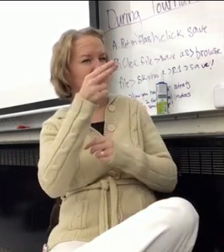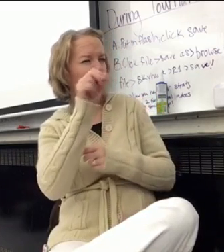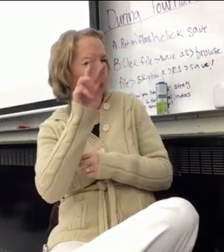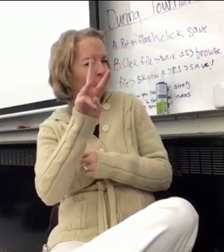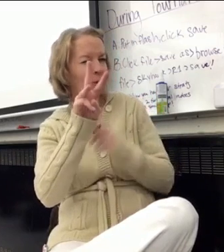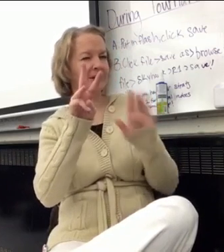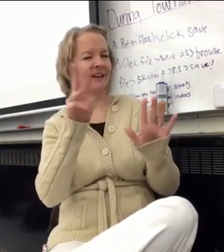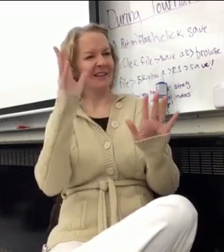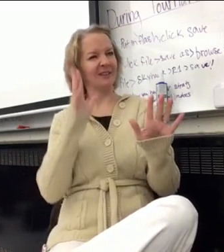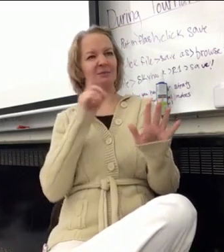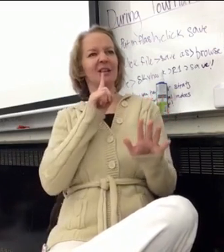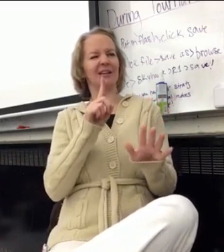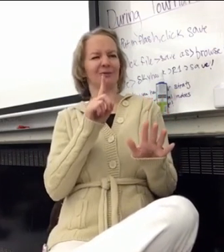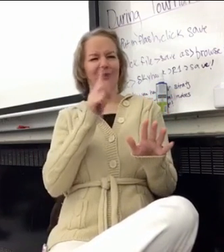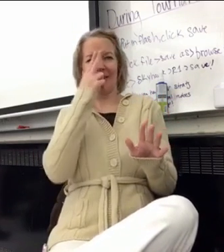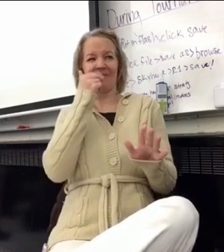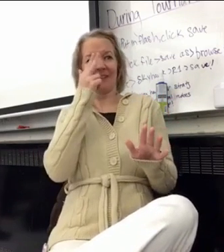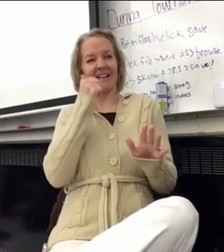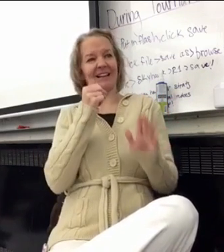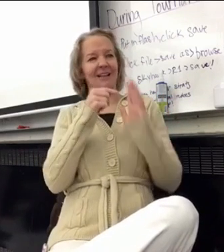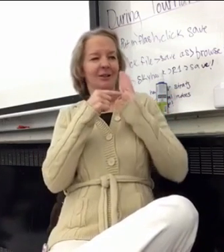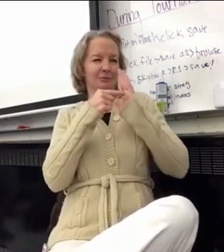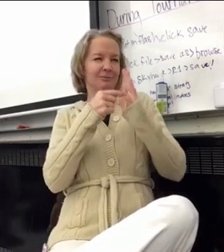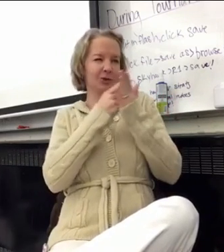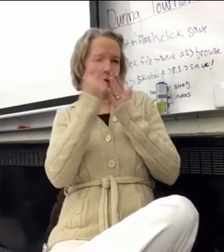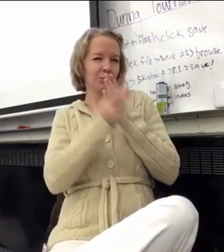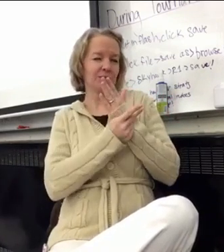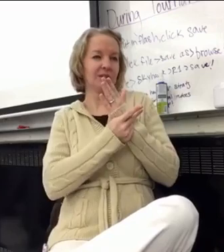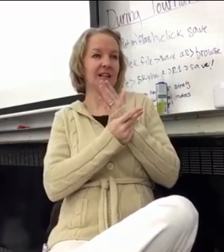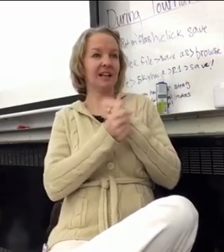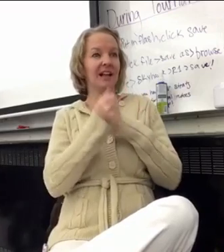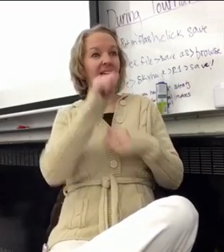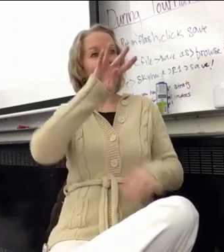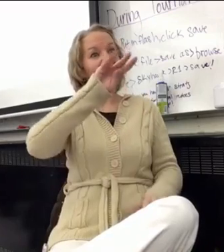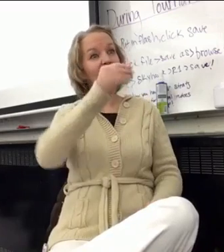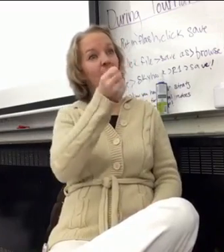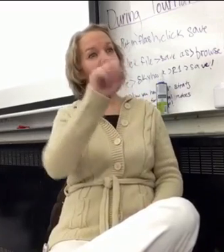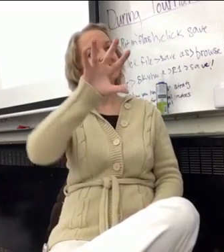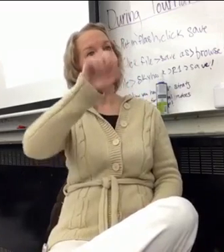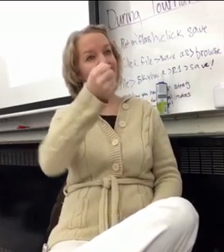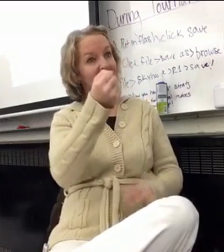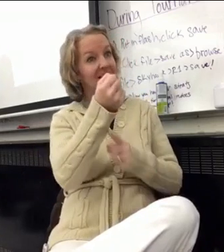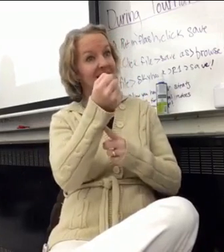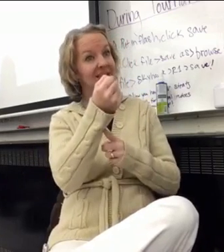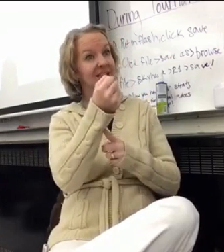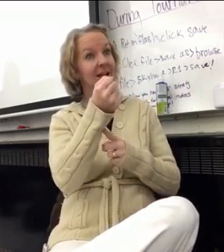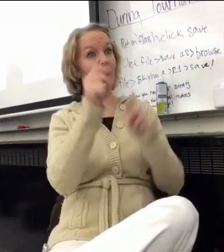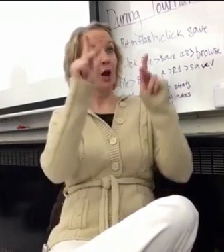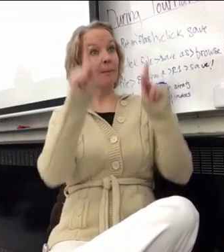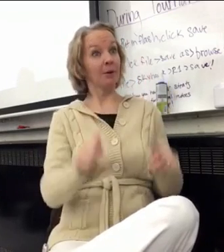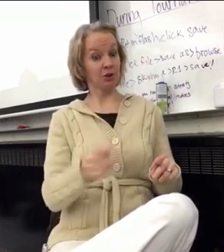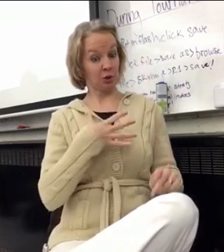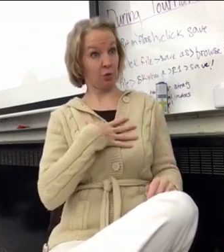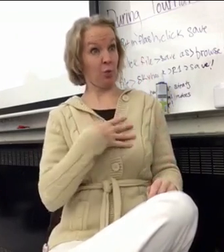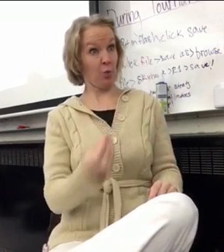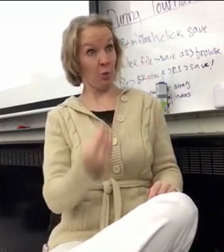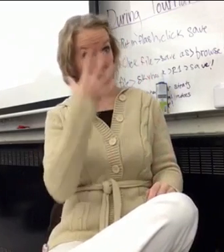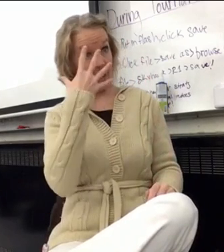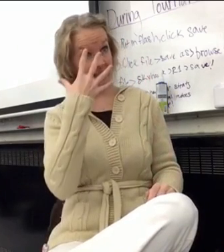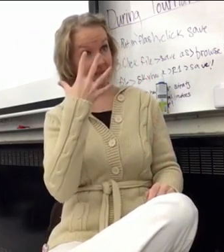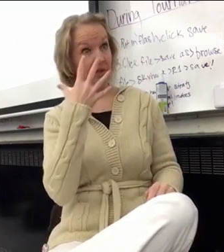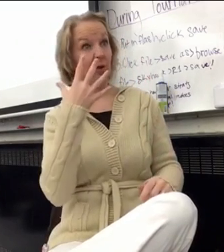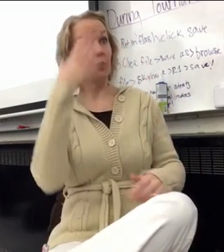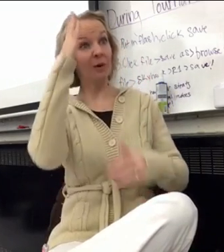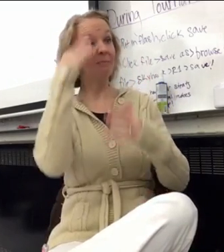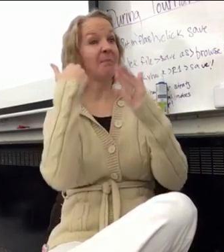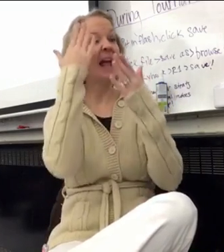funny like little jester shows, in the 1840s and 50s it would be somebody who was white would put on blackface as somebody who was